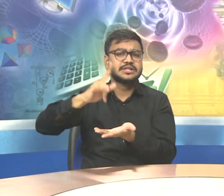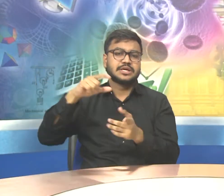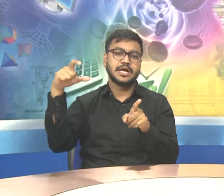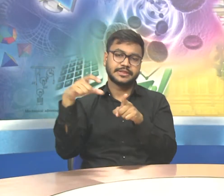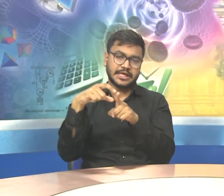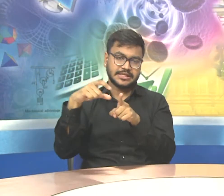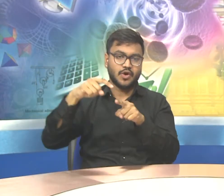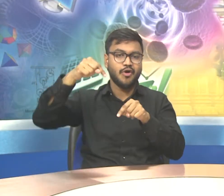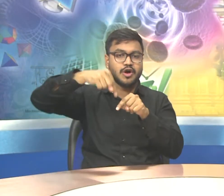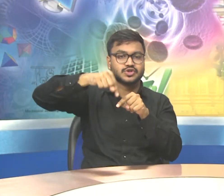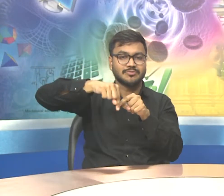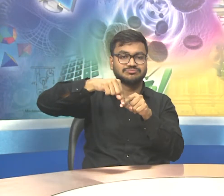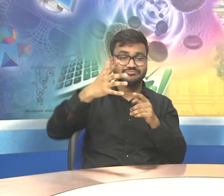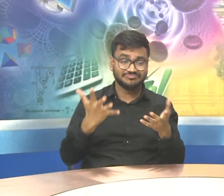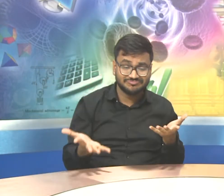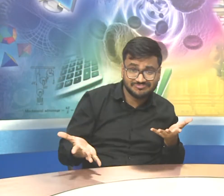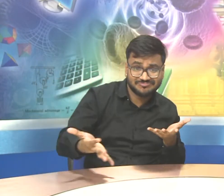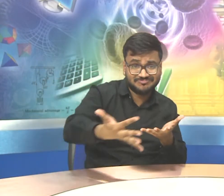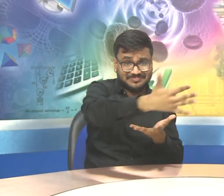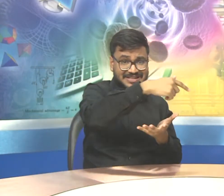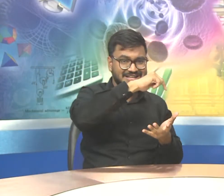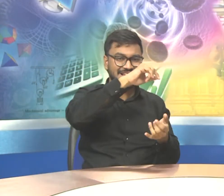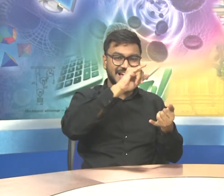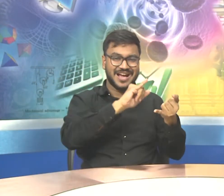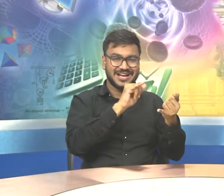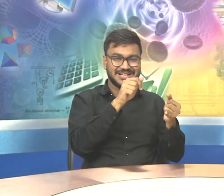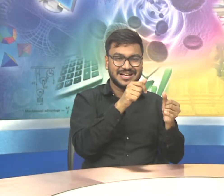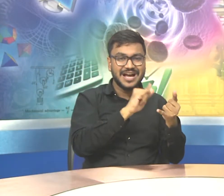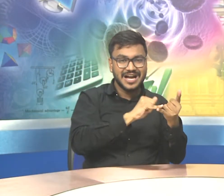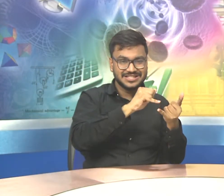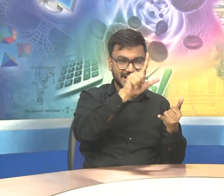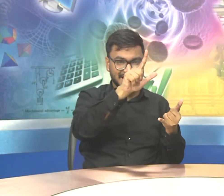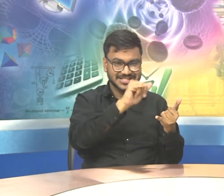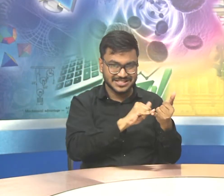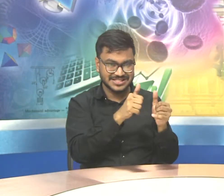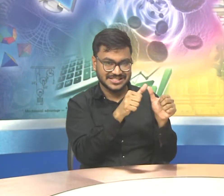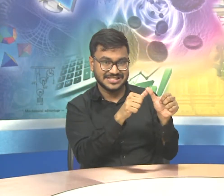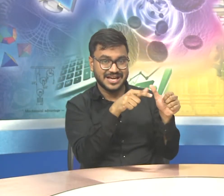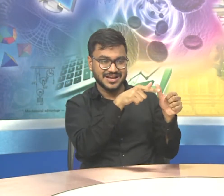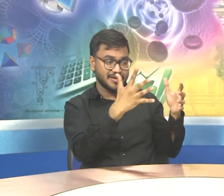And member of parliament cast their votes in Delhi.